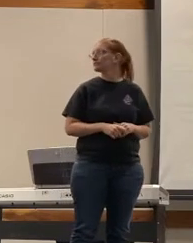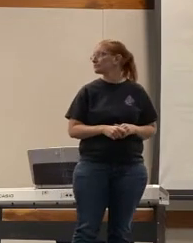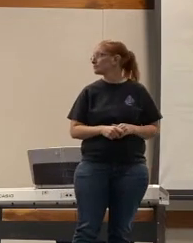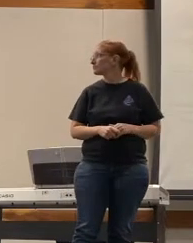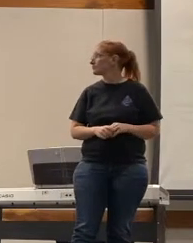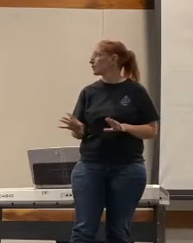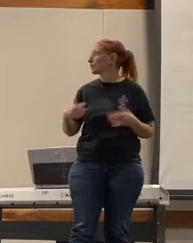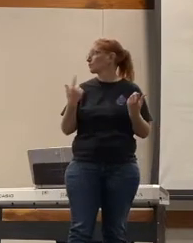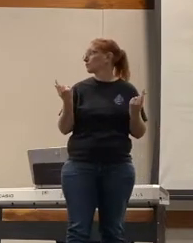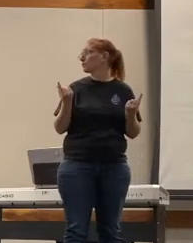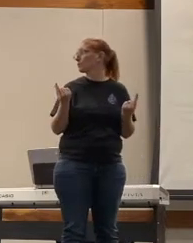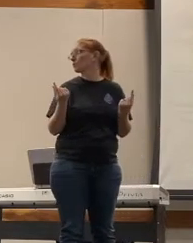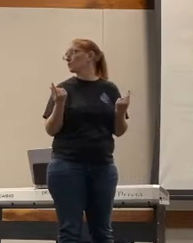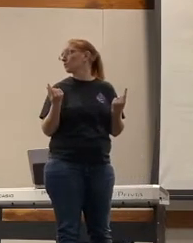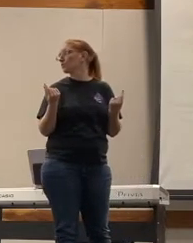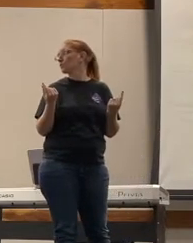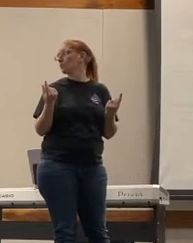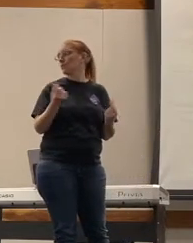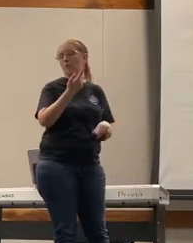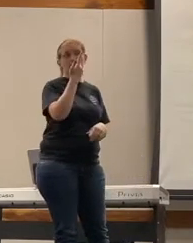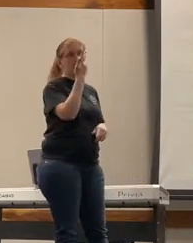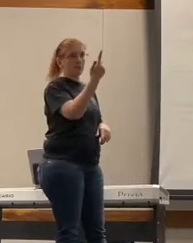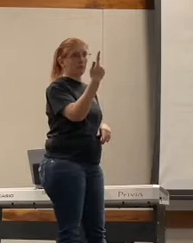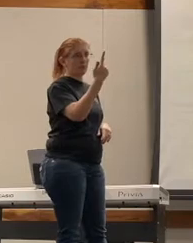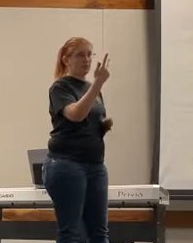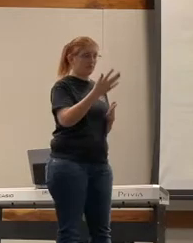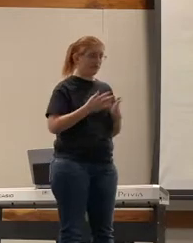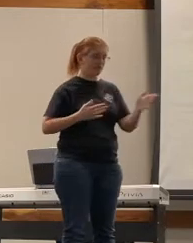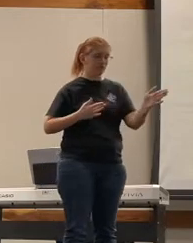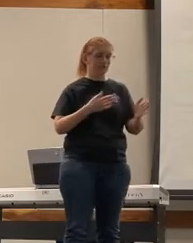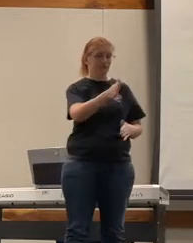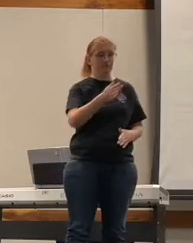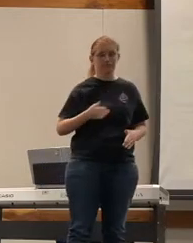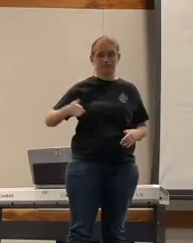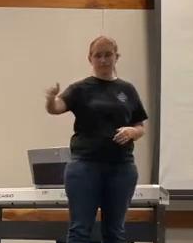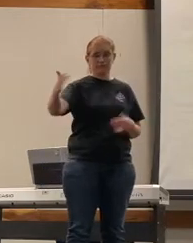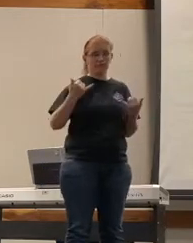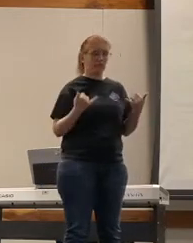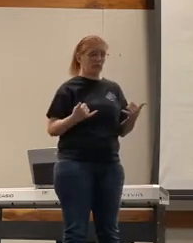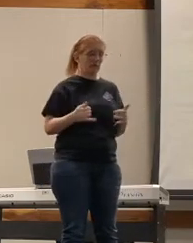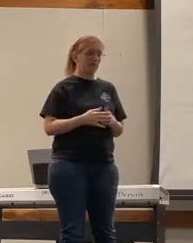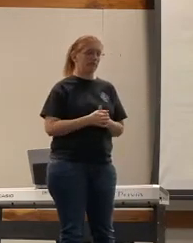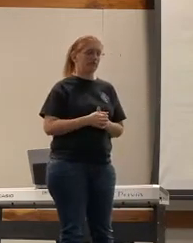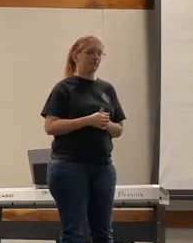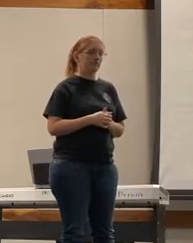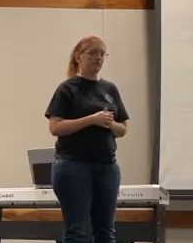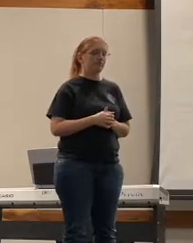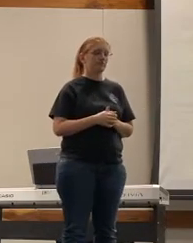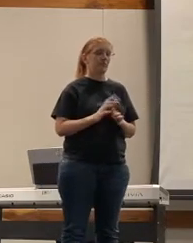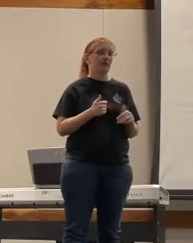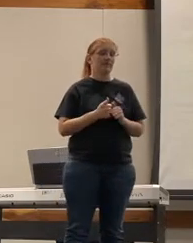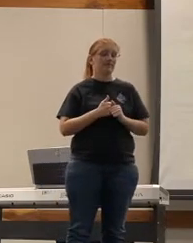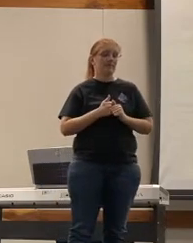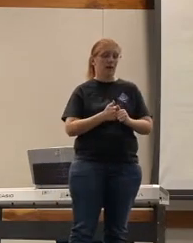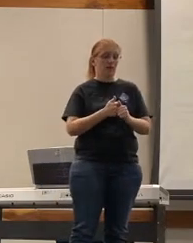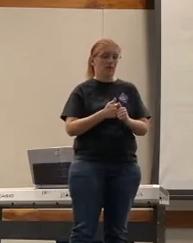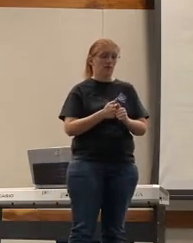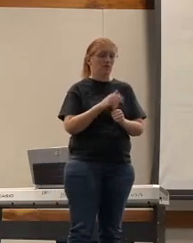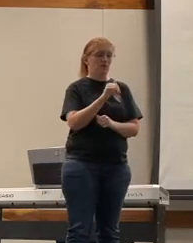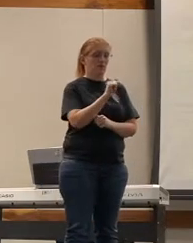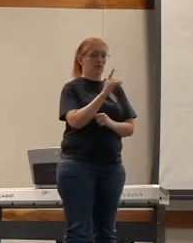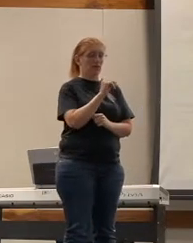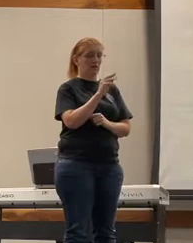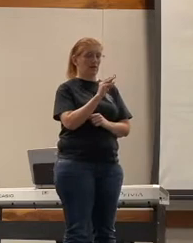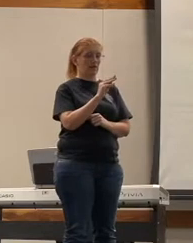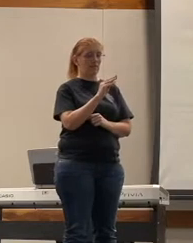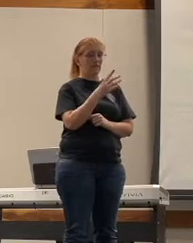And what we're going to do is we're going to focus on three roads, three streets today. And we're going to follow Adam and Eve